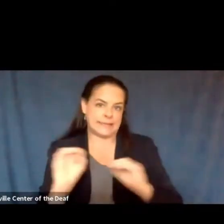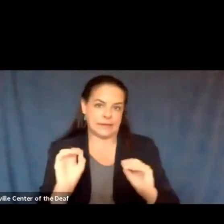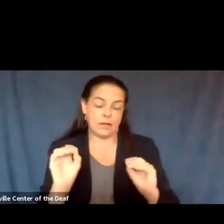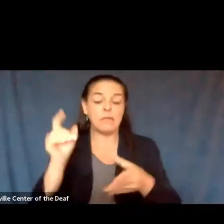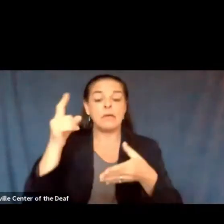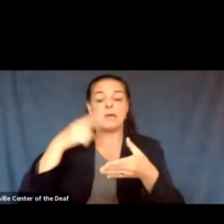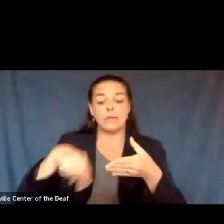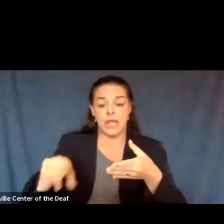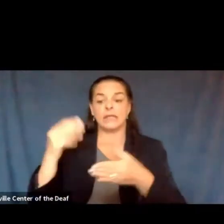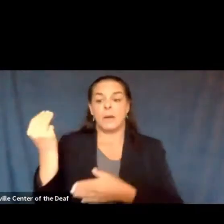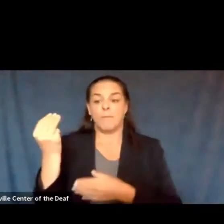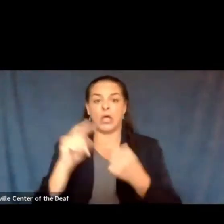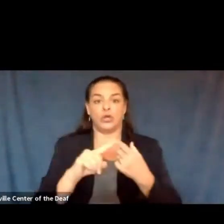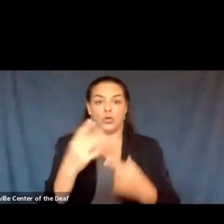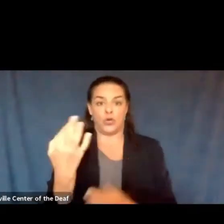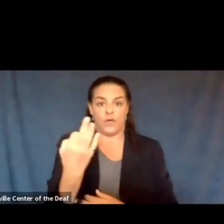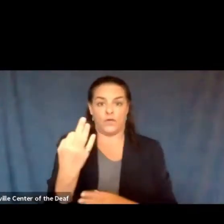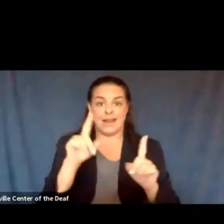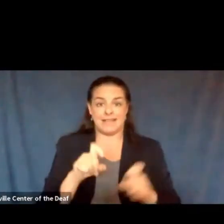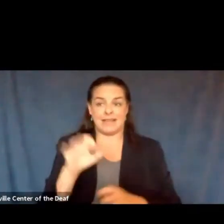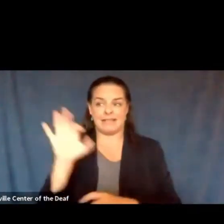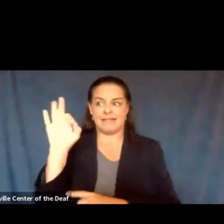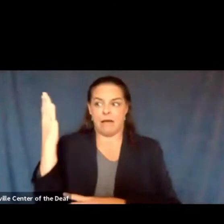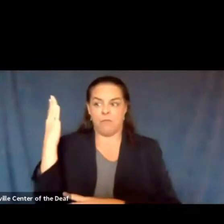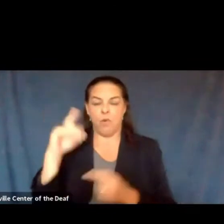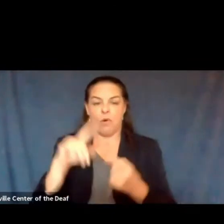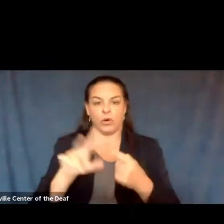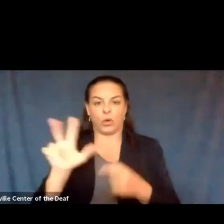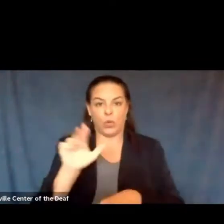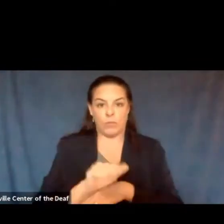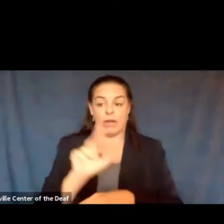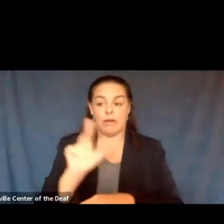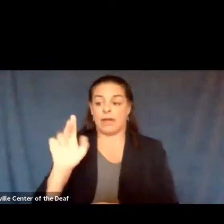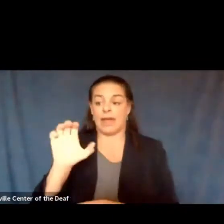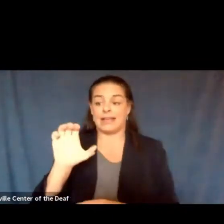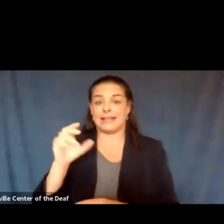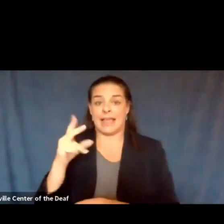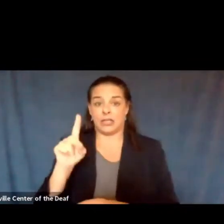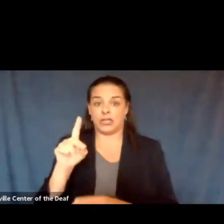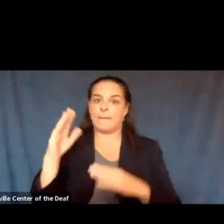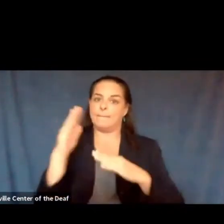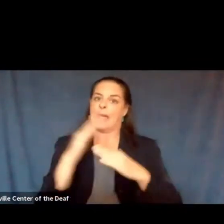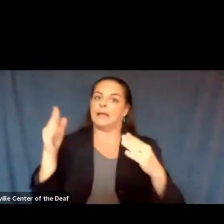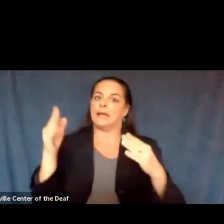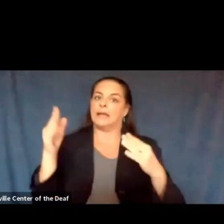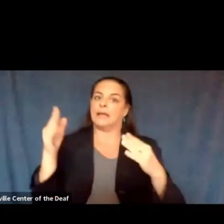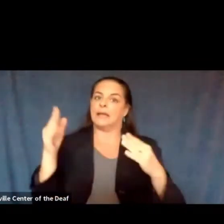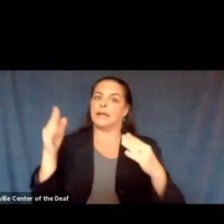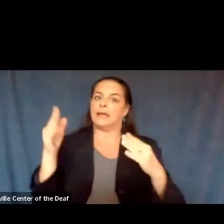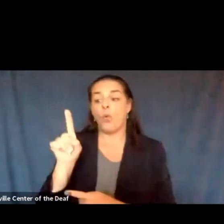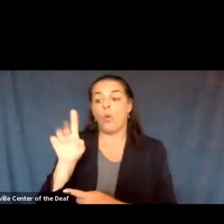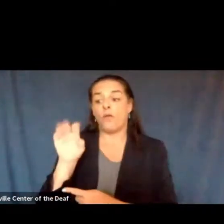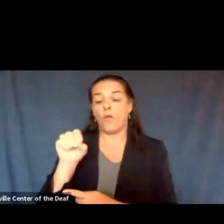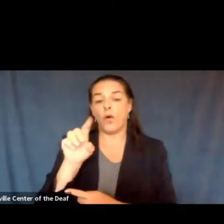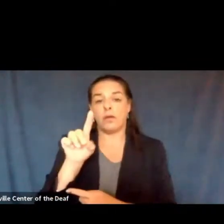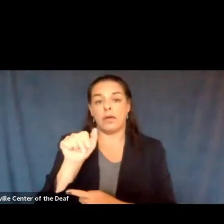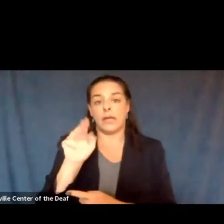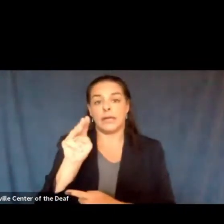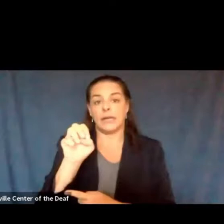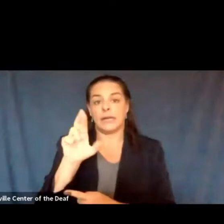week, we will test Monday through Friday from 9 a.m. to 3 p.m. at KCHD's main location at 140 Dameron